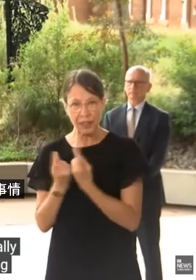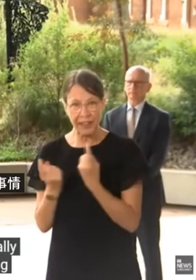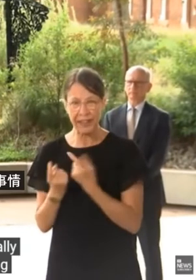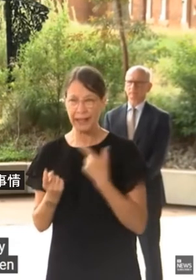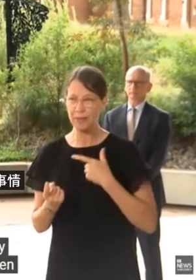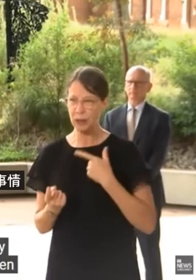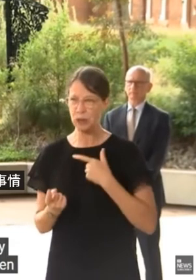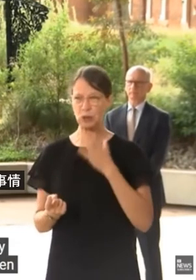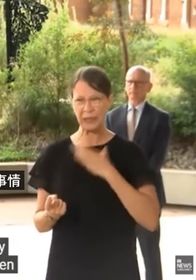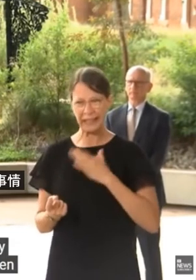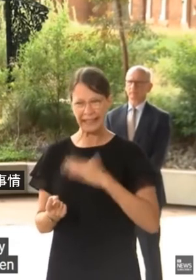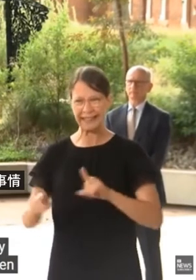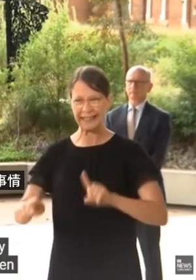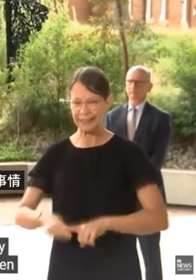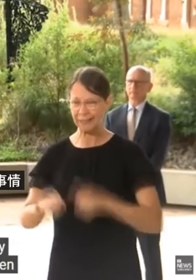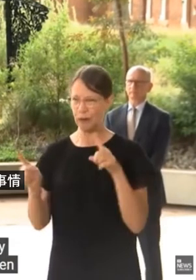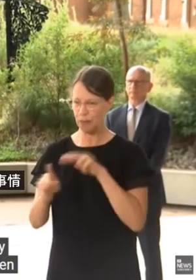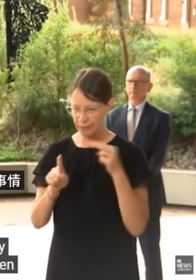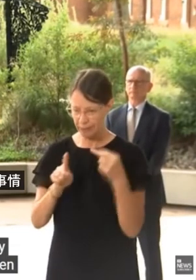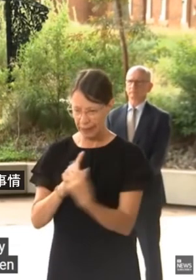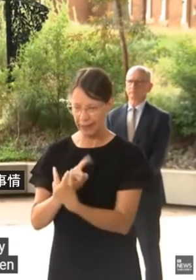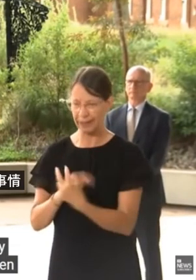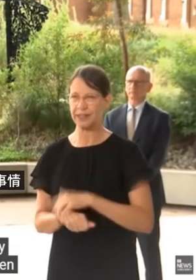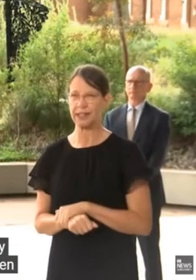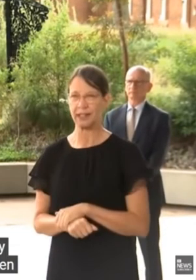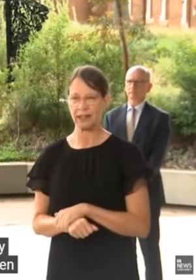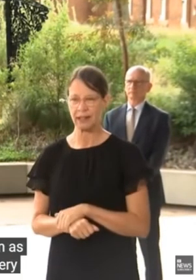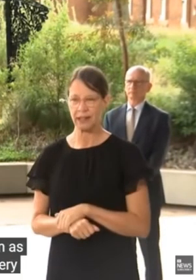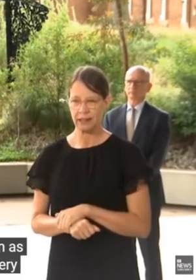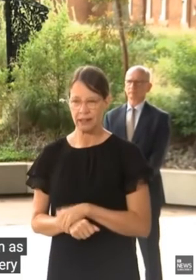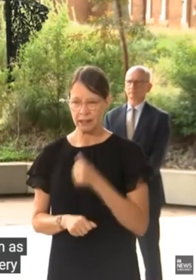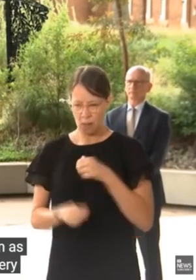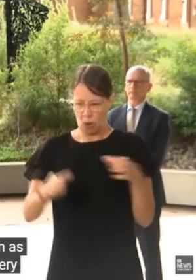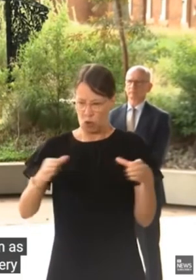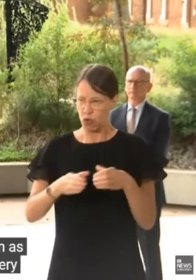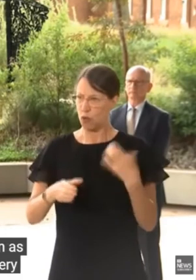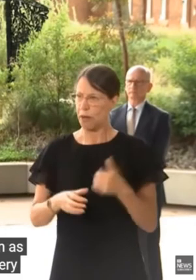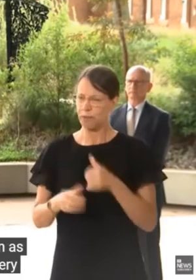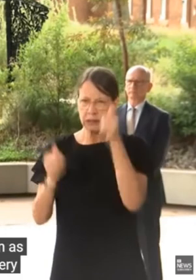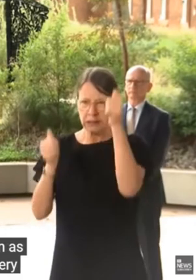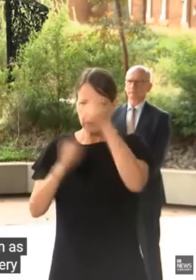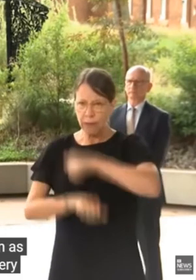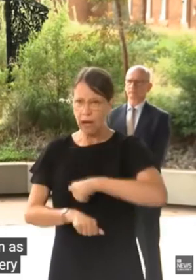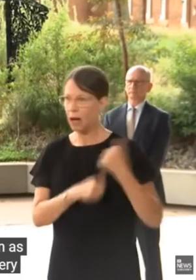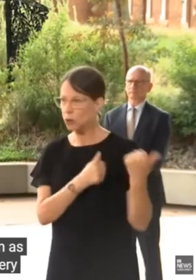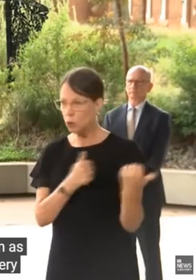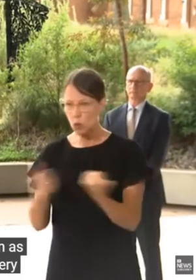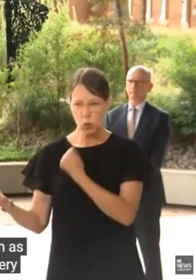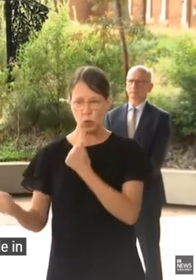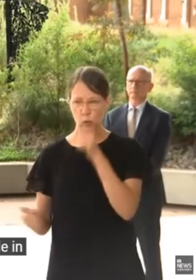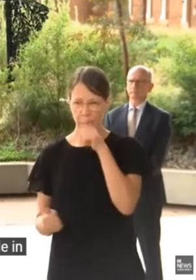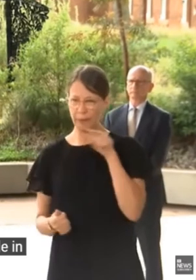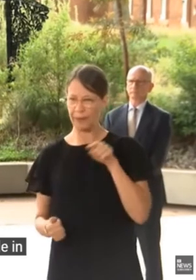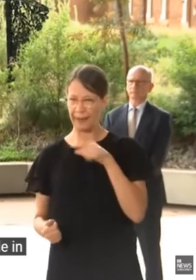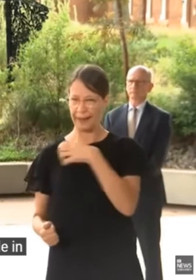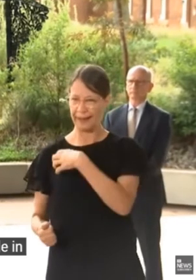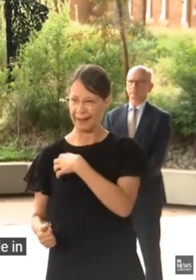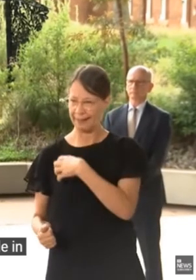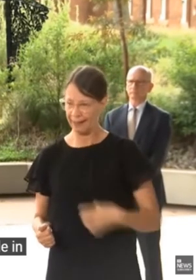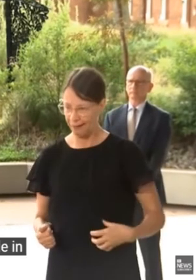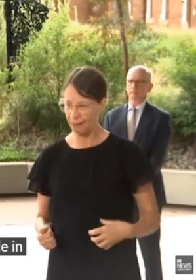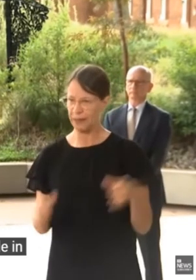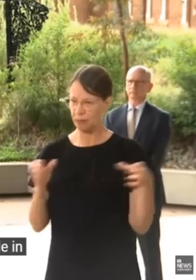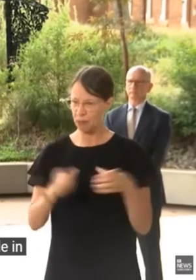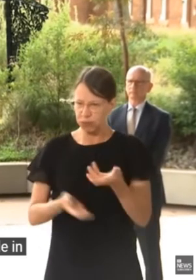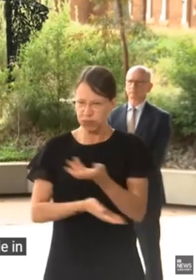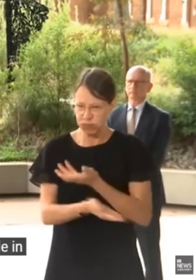thing. And we've got very smart people, very good people in the New South Wales government, in our cabinet, that have